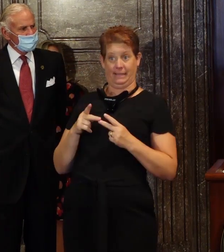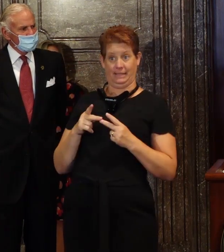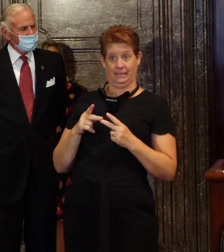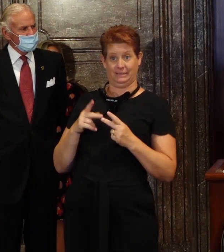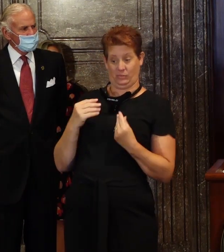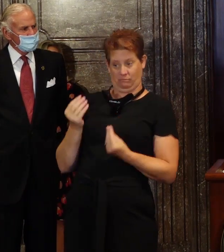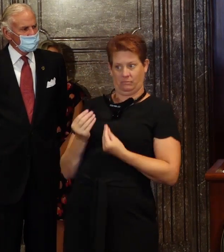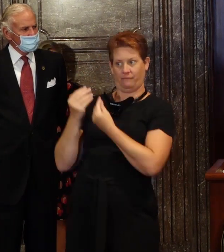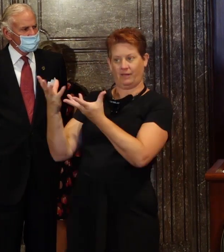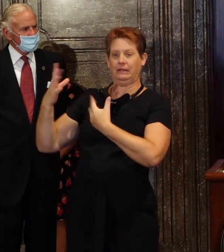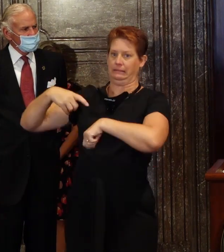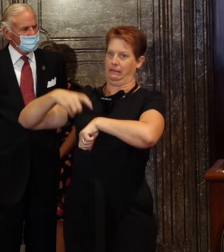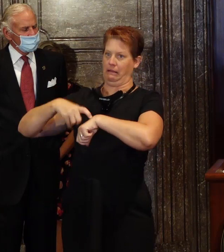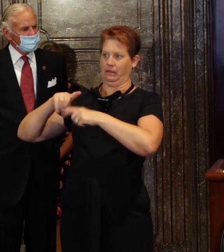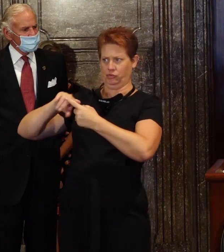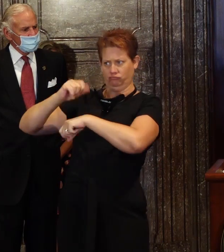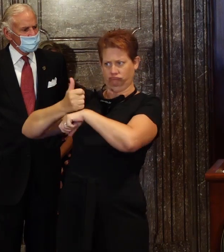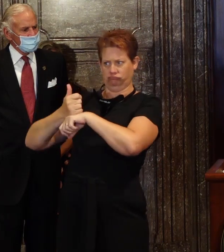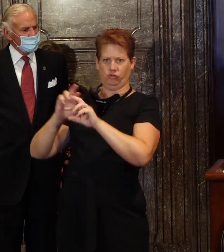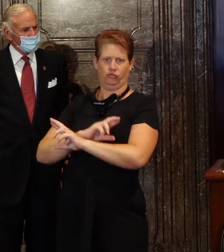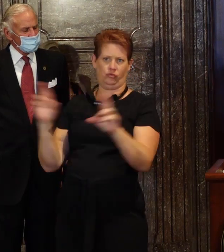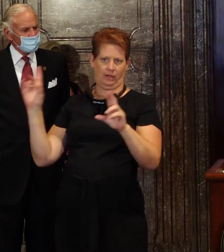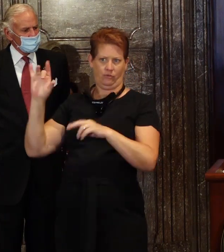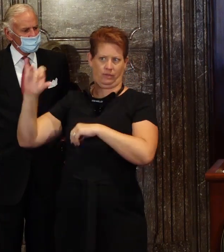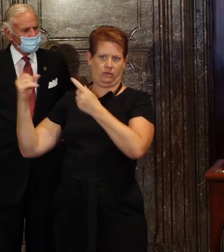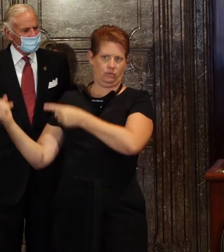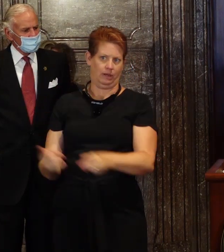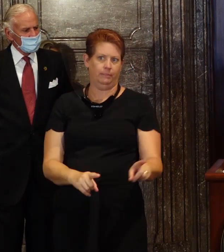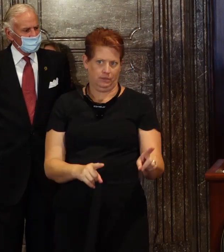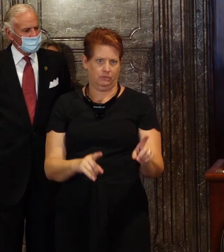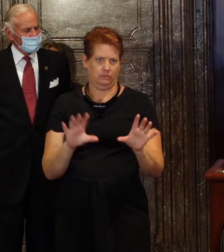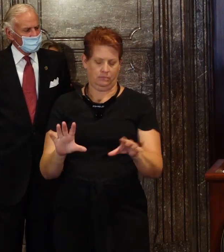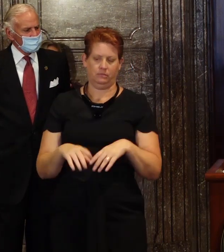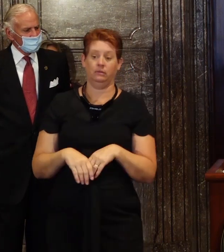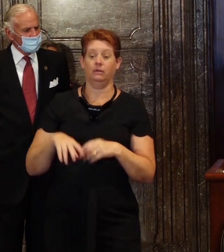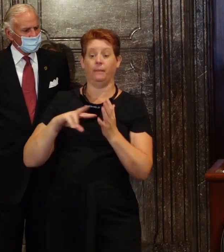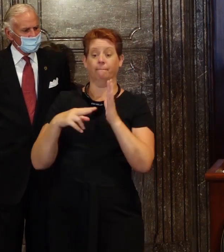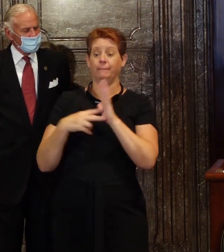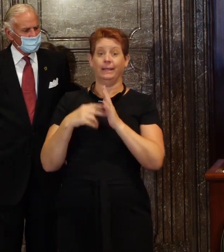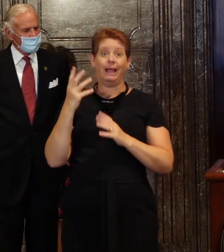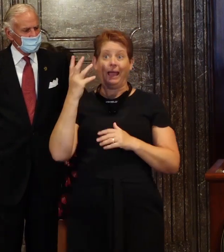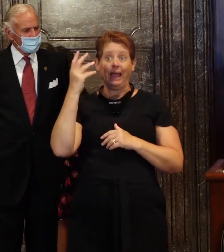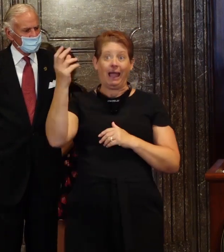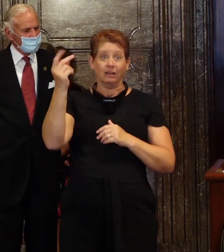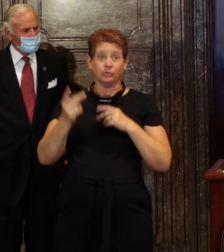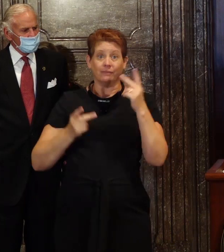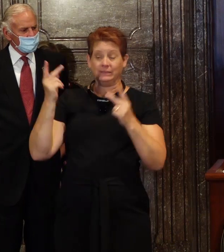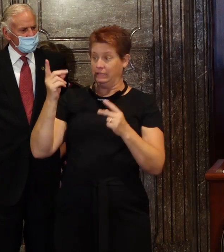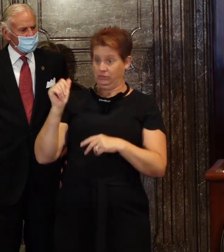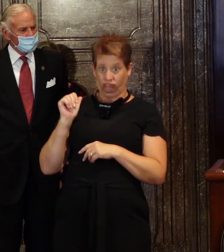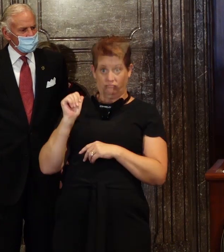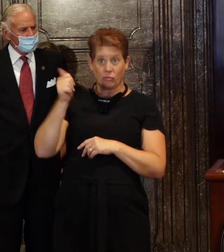meet the criteria that we have outlined in these guidelines. This means that outdoor visitation will not happen